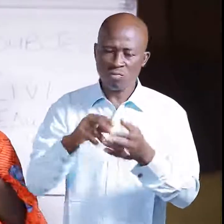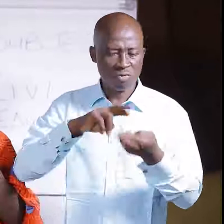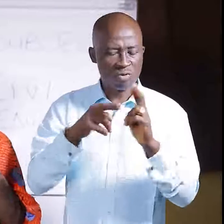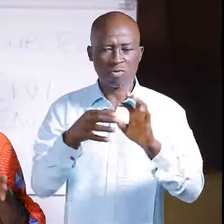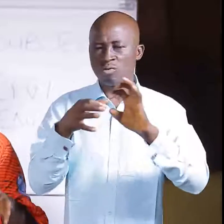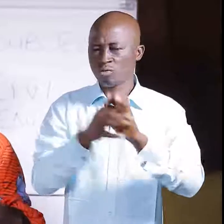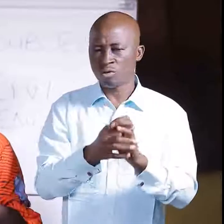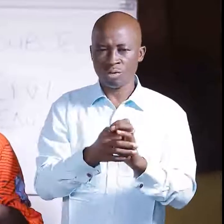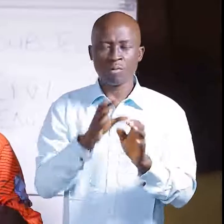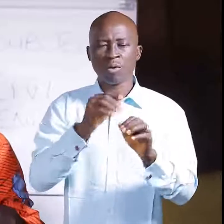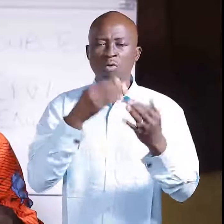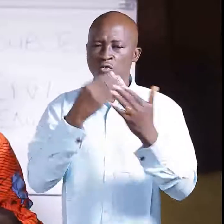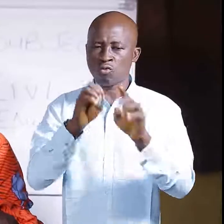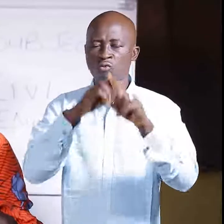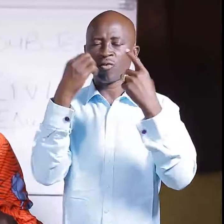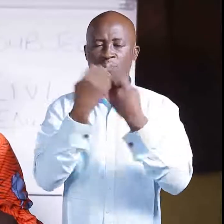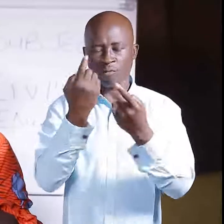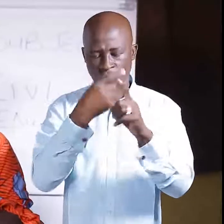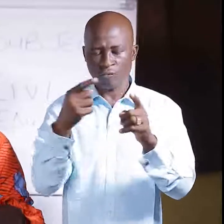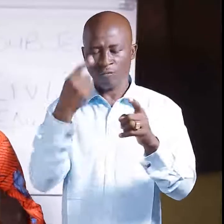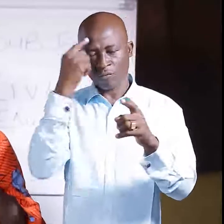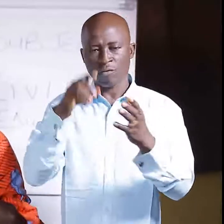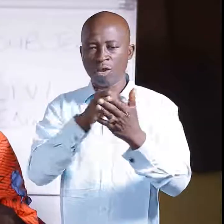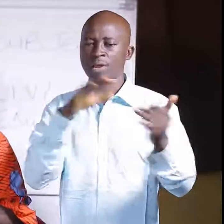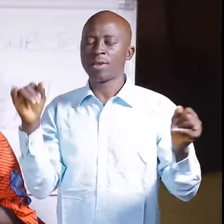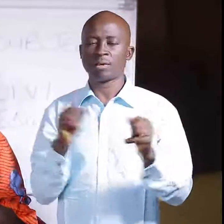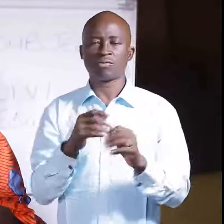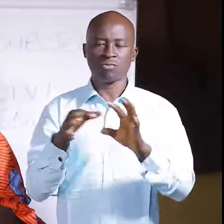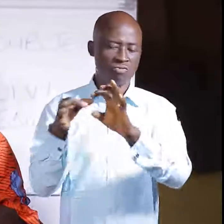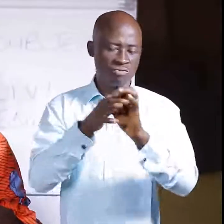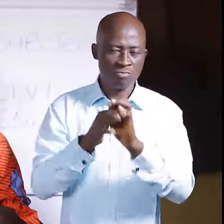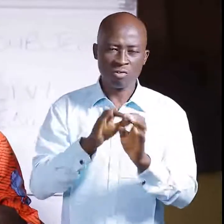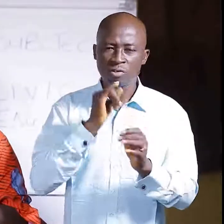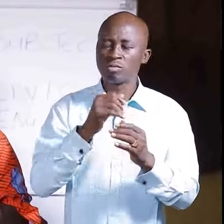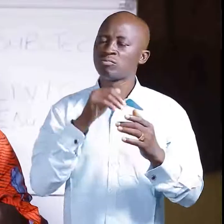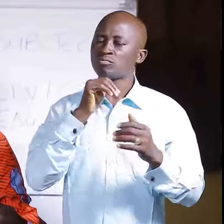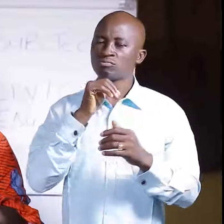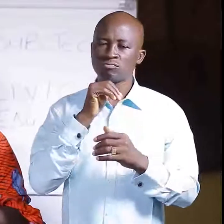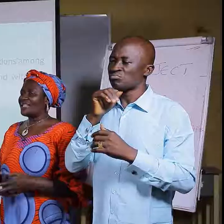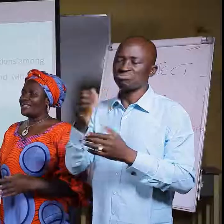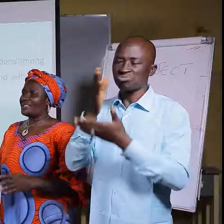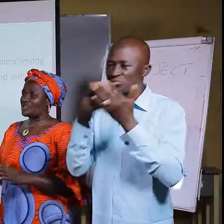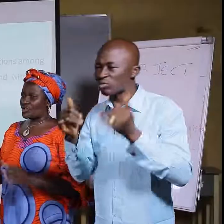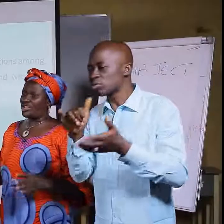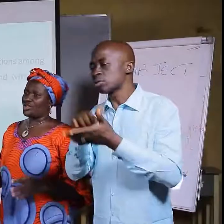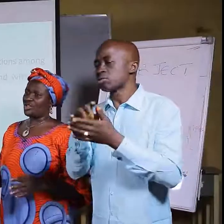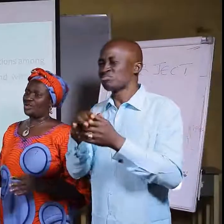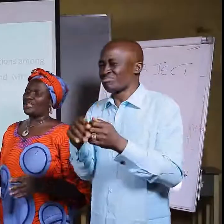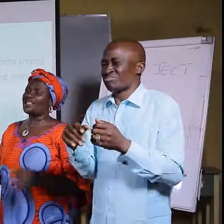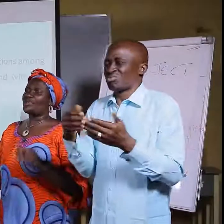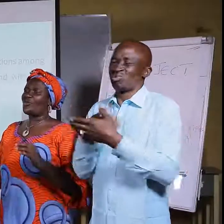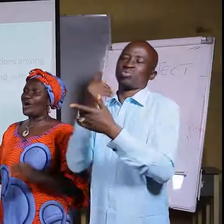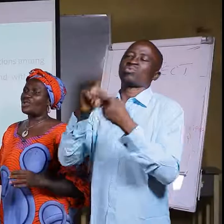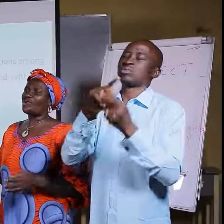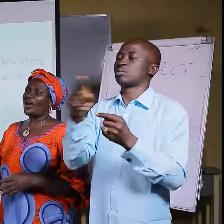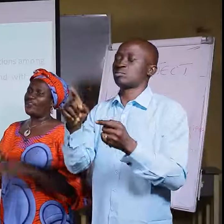a good environment for learning. So cooperation is not something that is strange to you. It